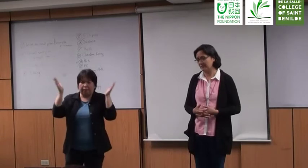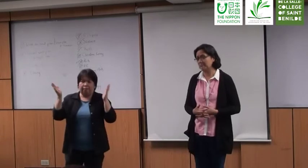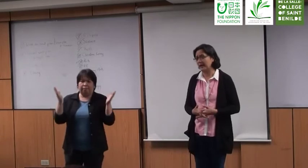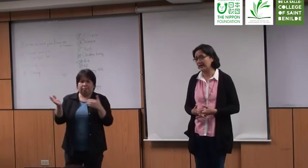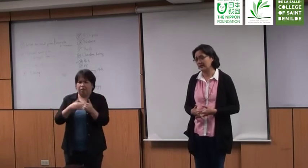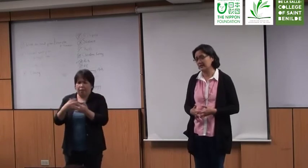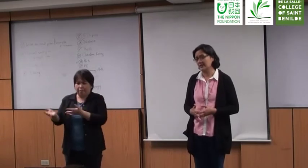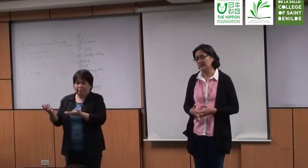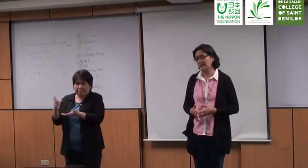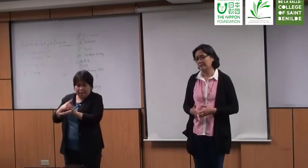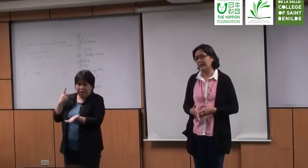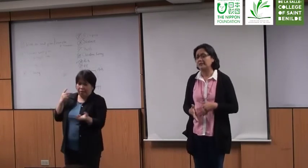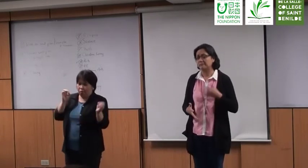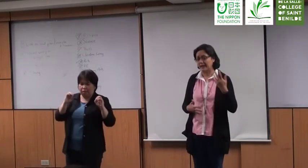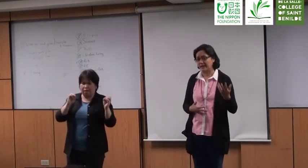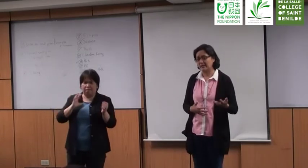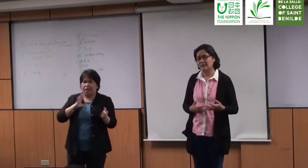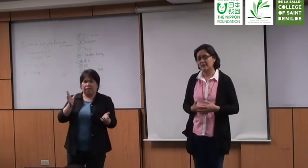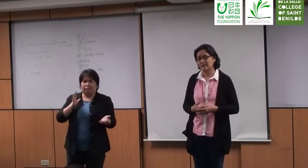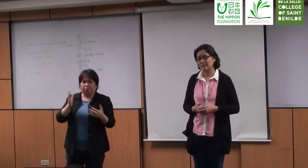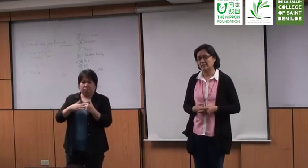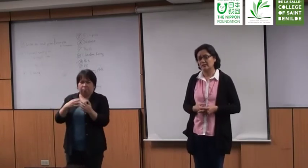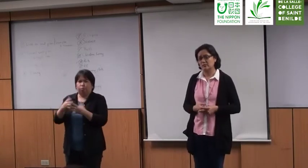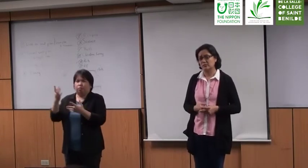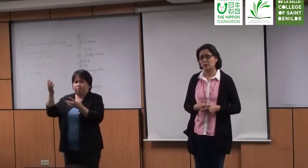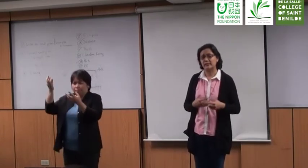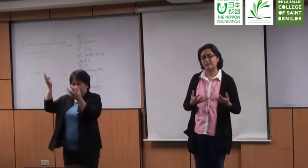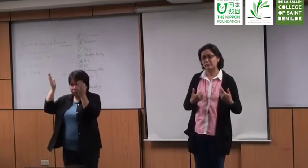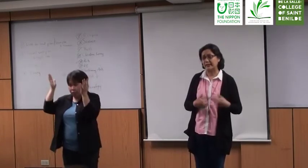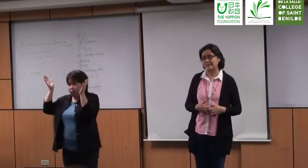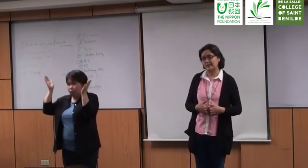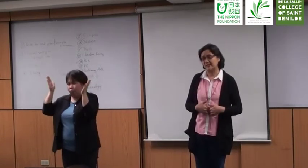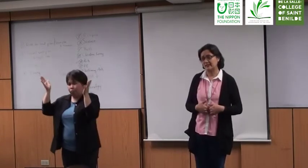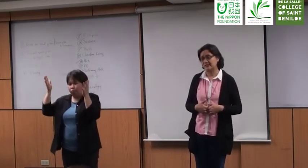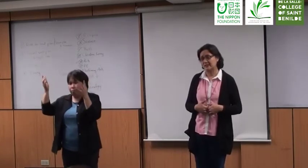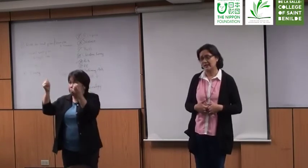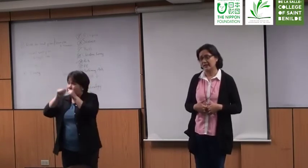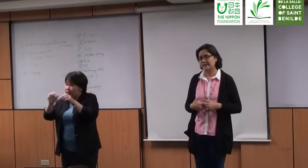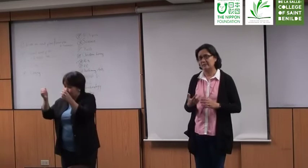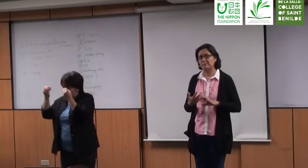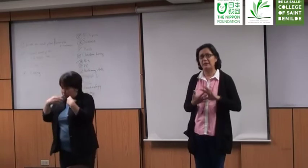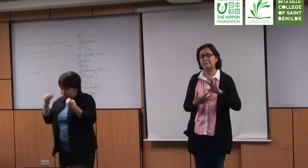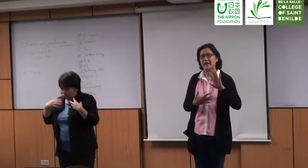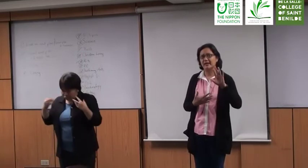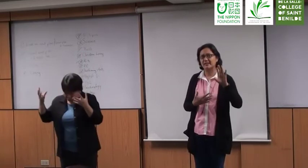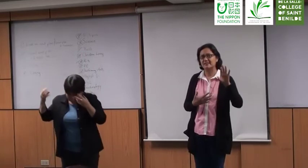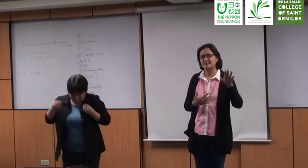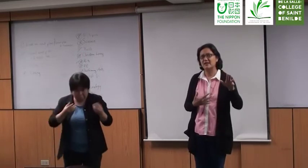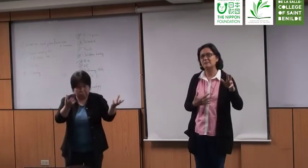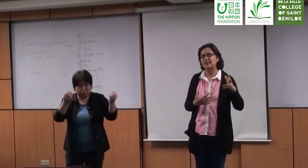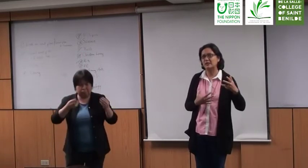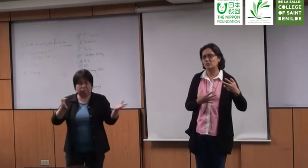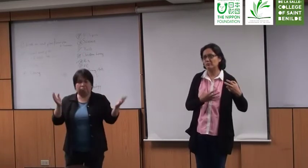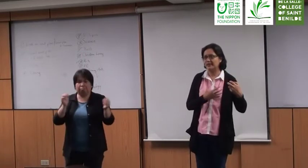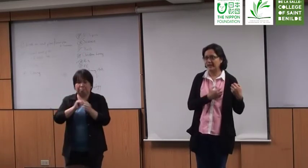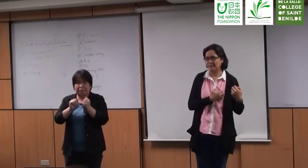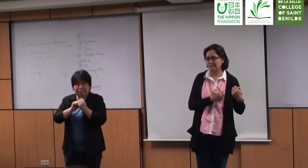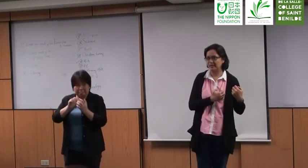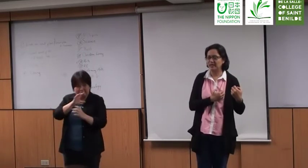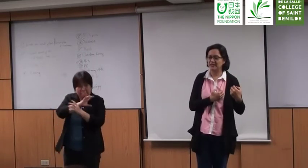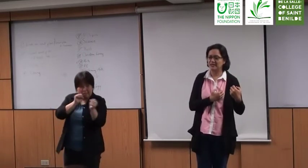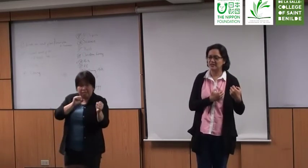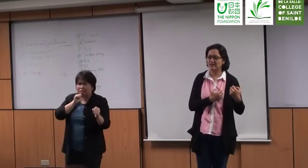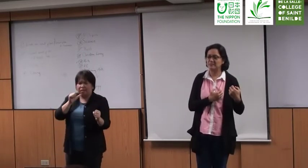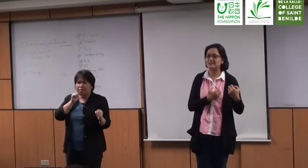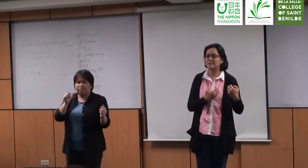of giving back, paying back whatever blessings And that payback is not something that will be kept